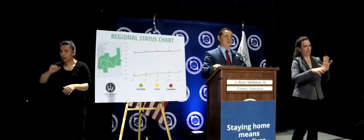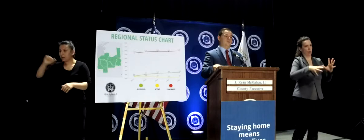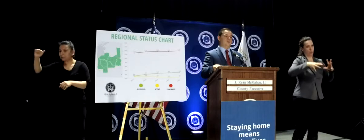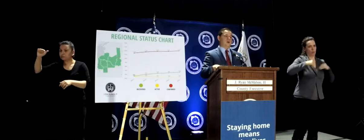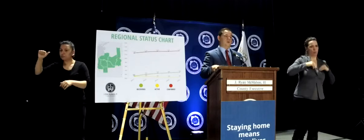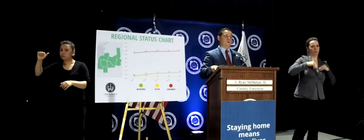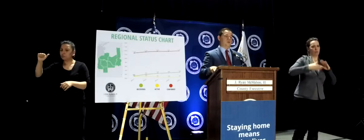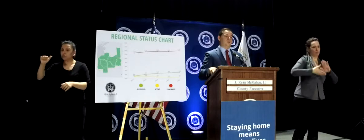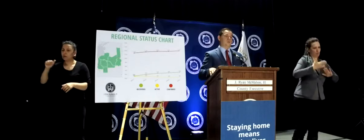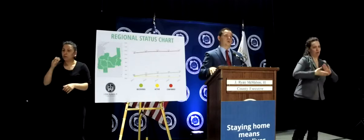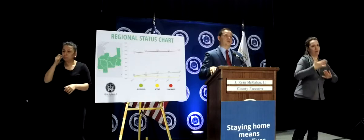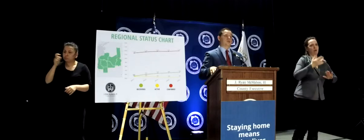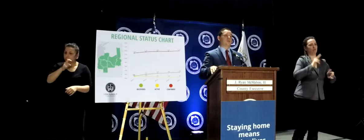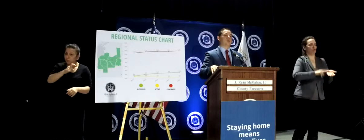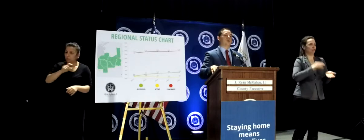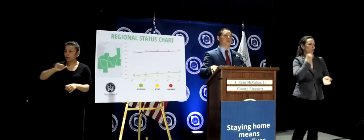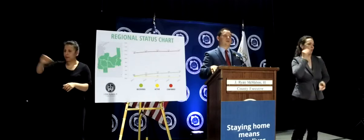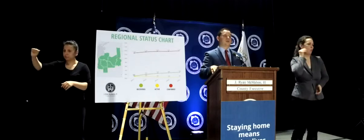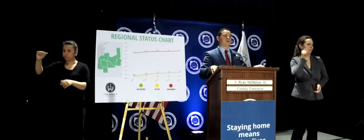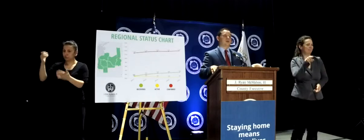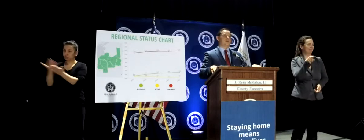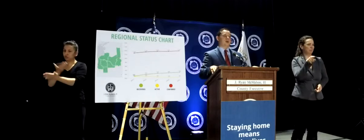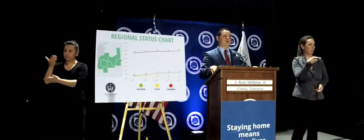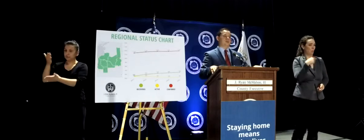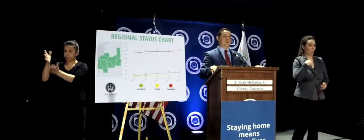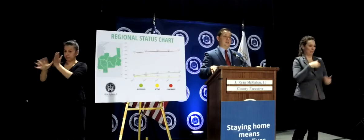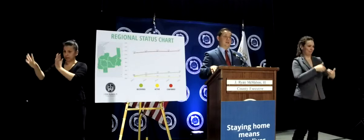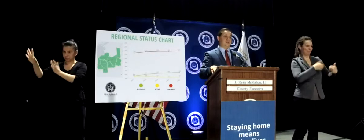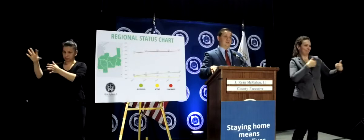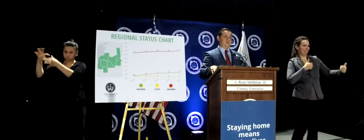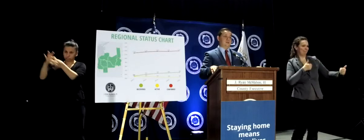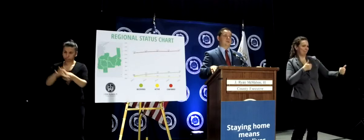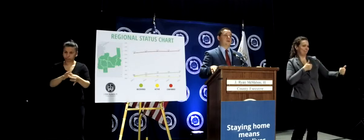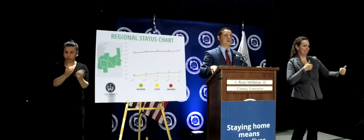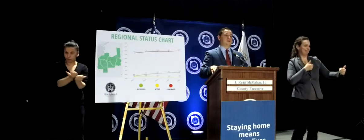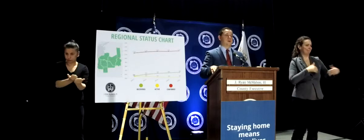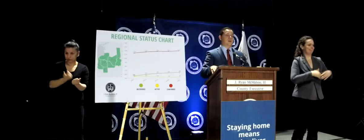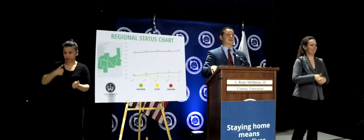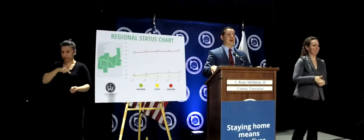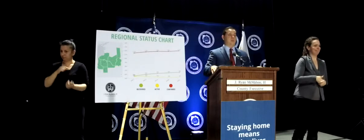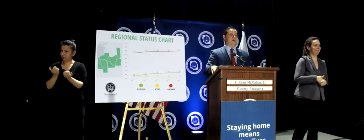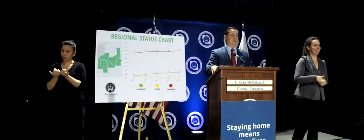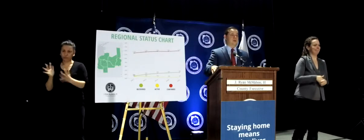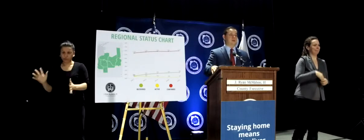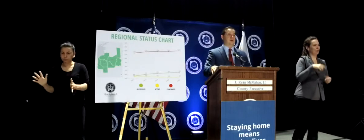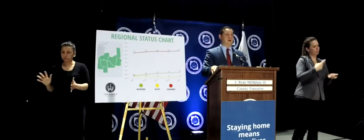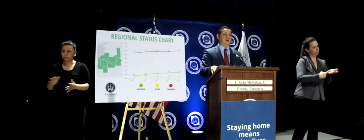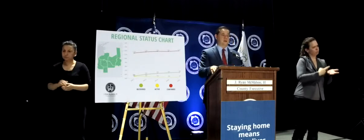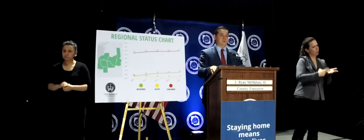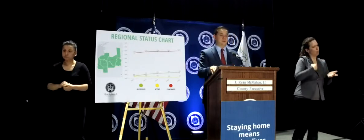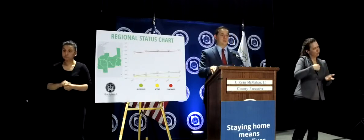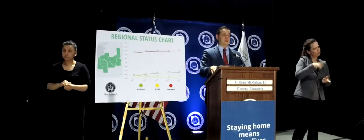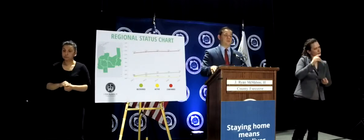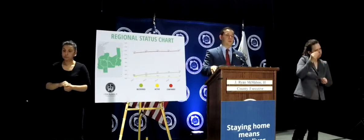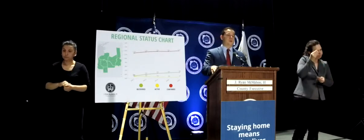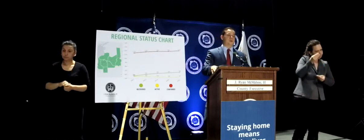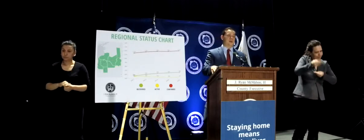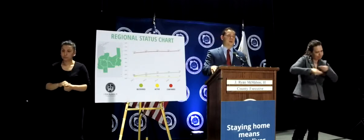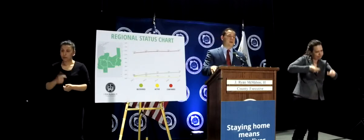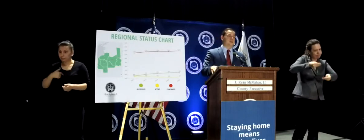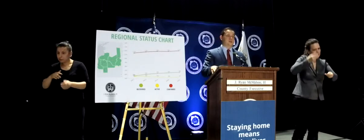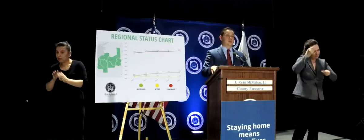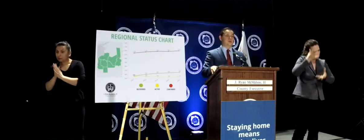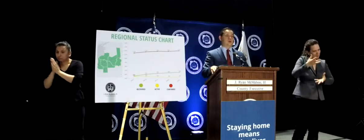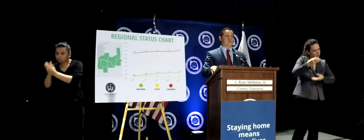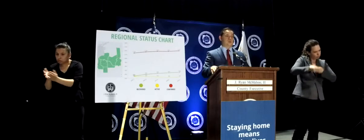there. We've really been pushing employees there to get tested, and so that's happening. The employees